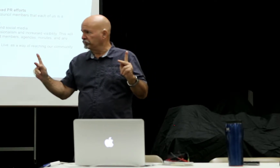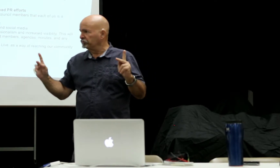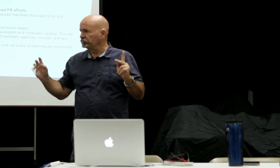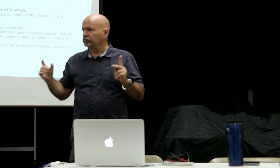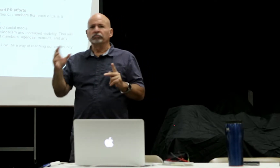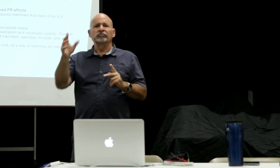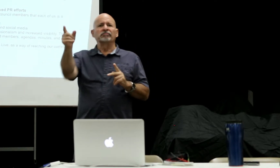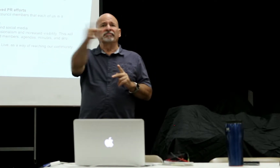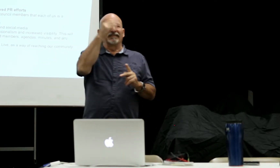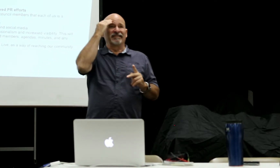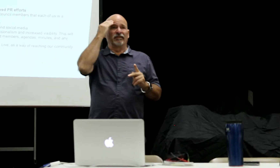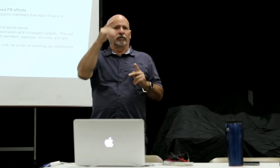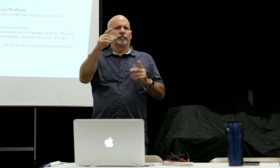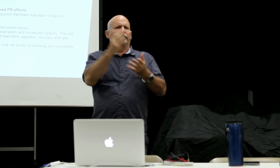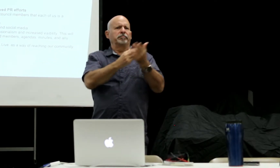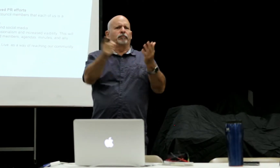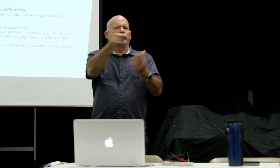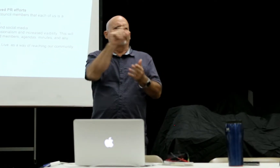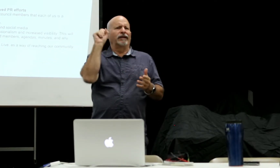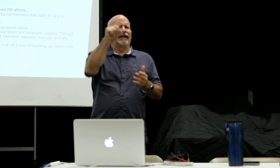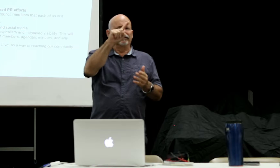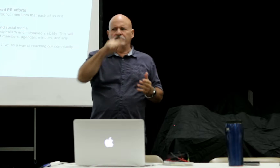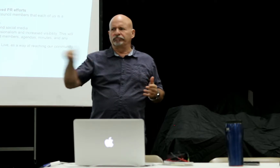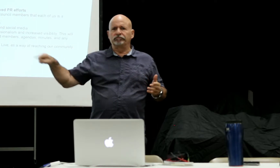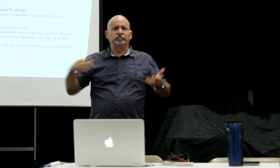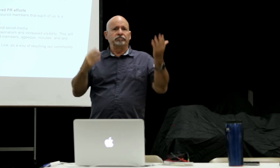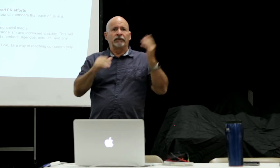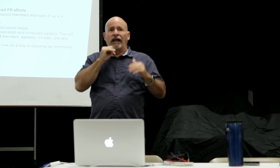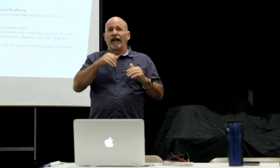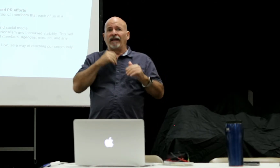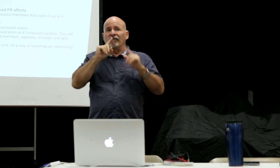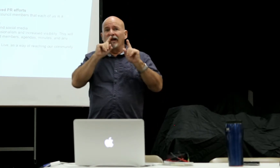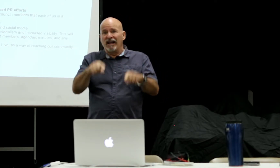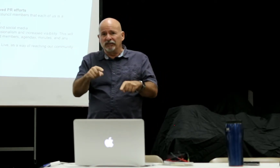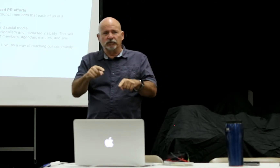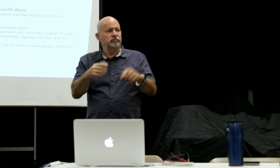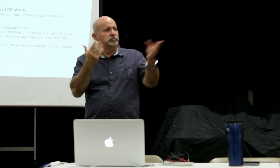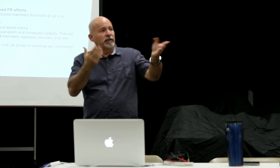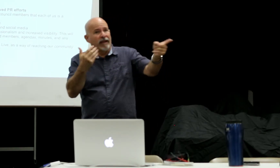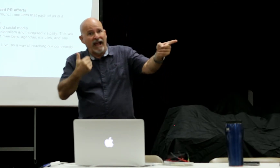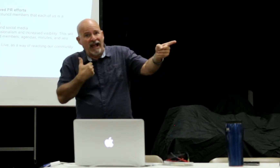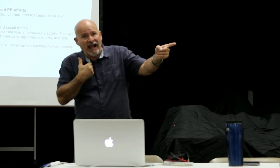We're going to go ahead and start community comments now. If anybody has any